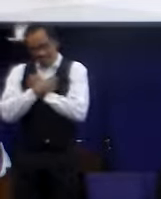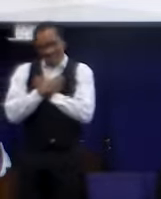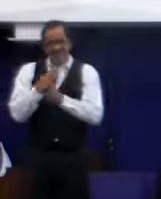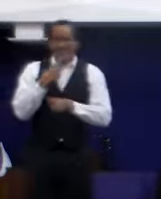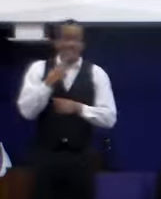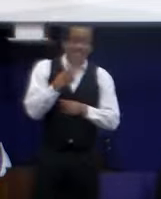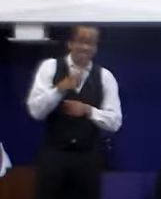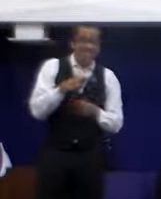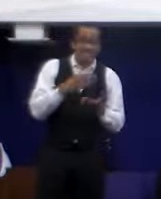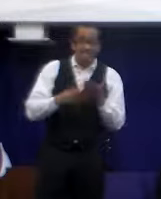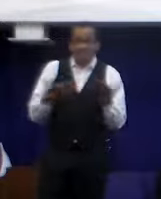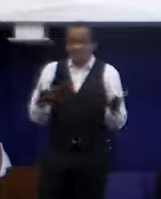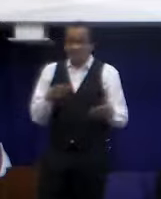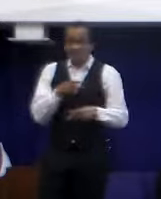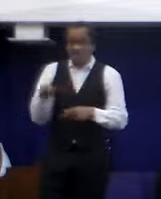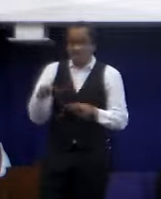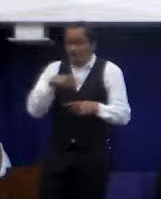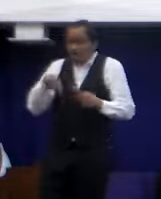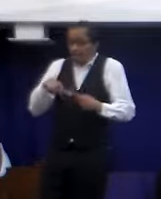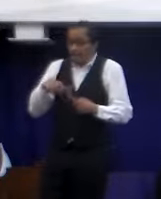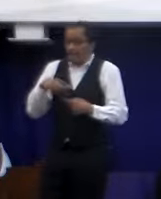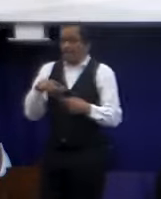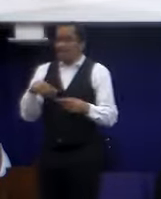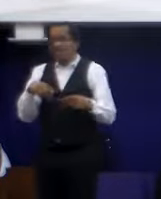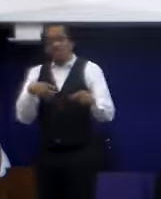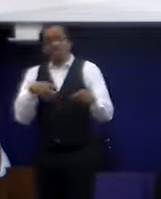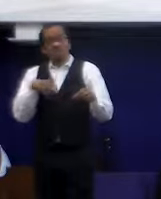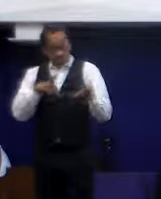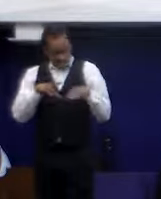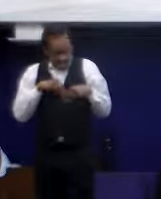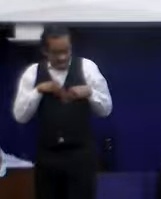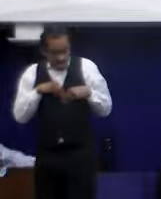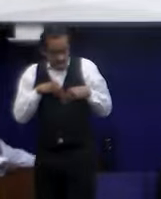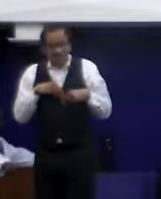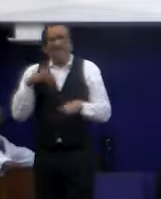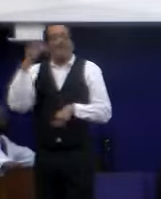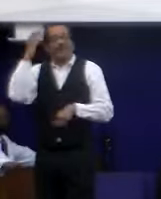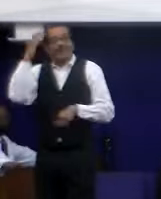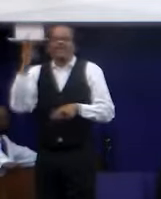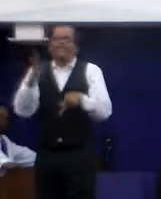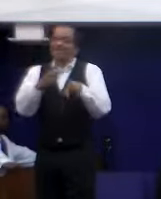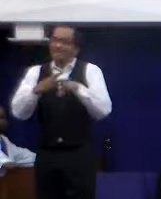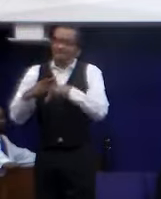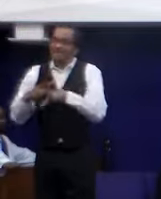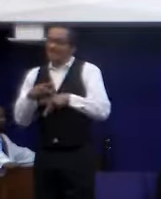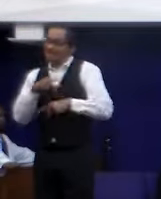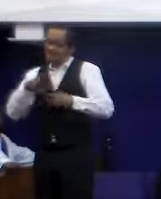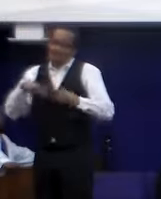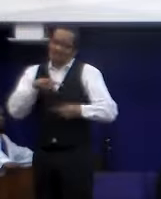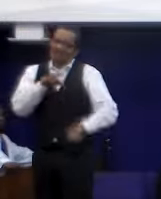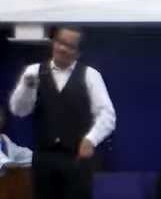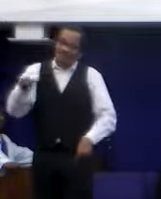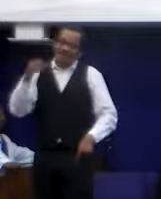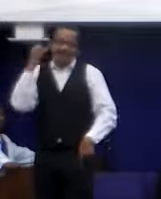it, don't take it in a negative way. Take it because they care about you. Amen? Because they didn't care, they wouldn't say